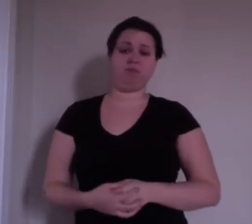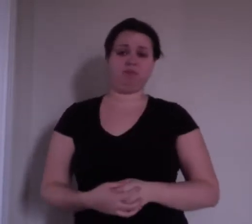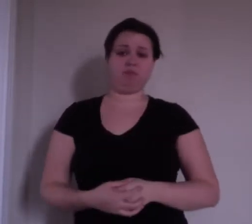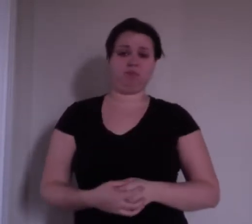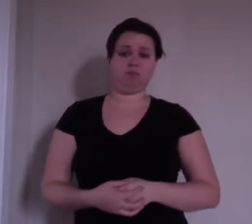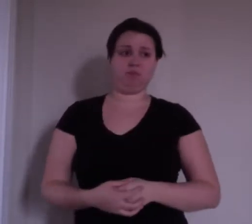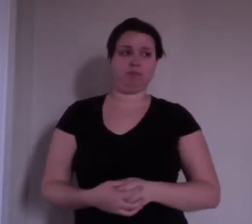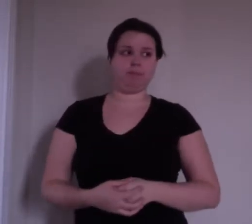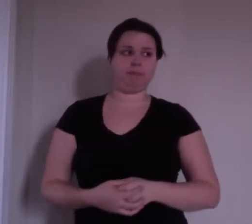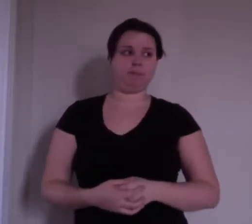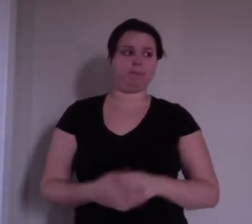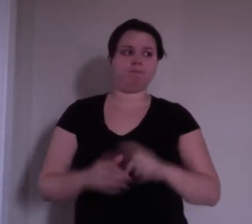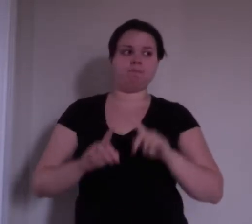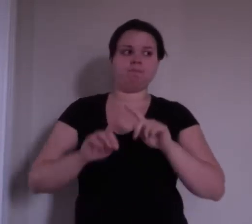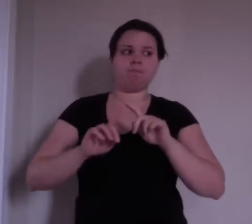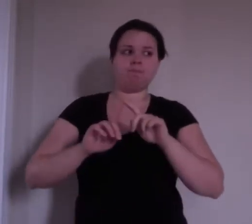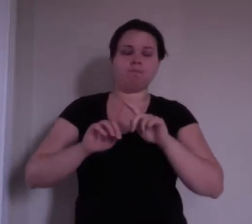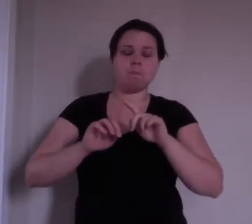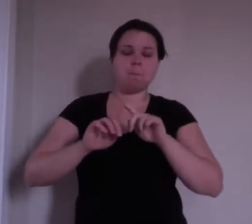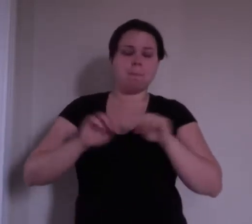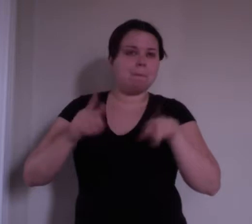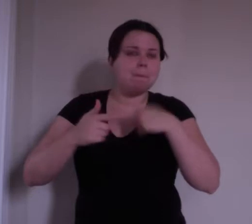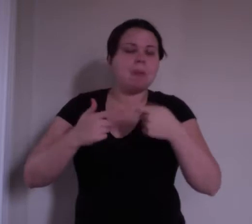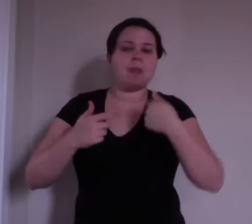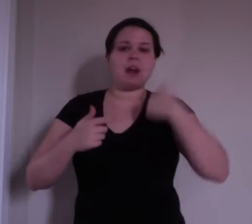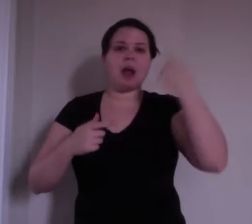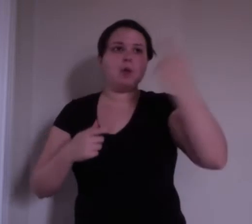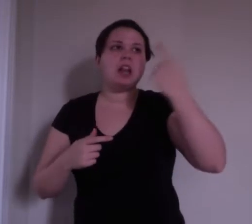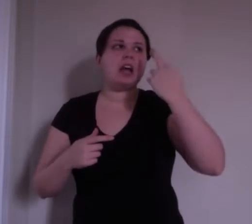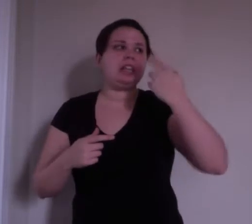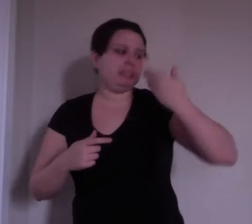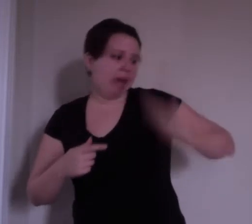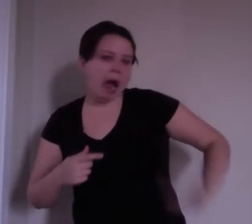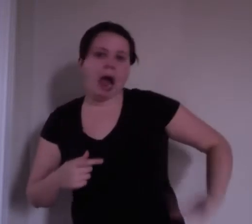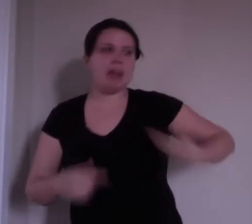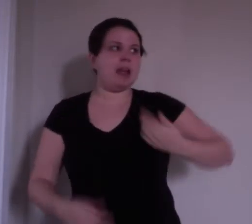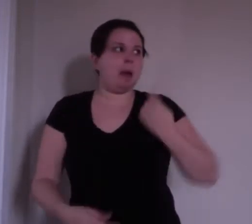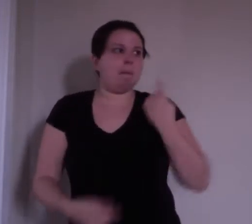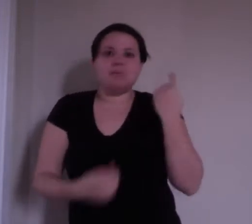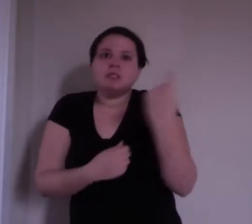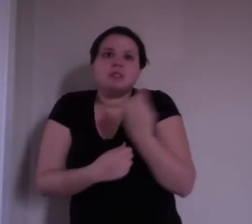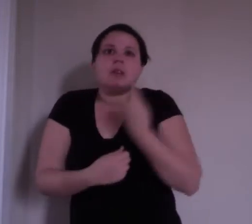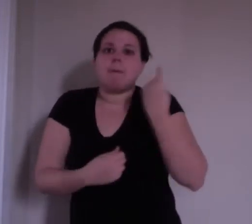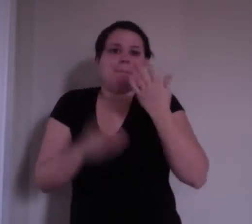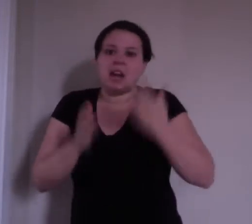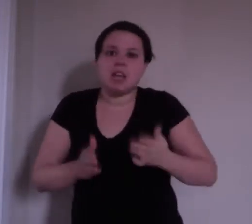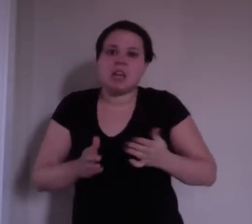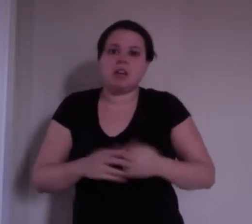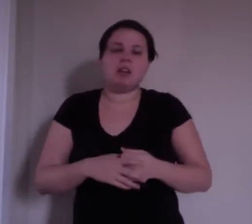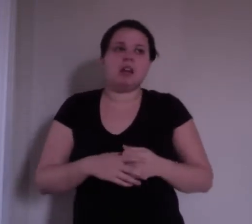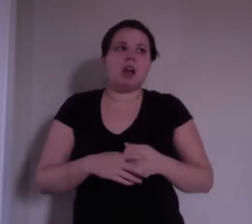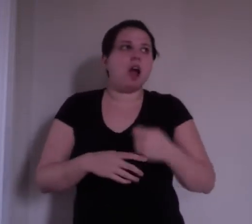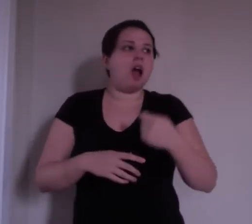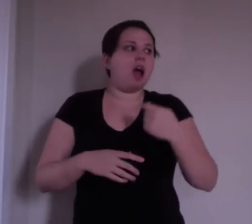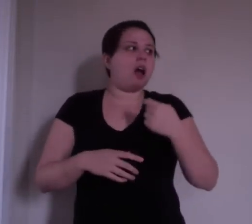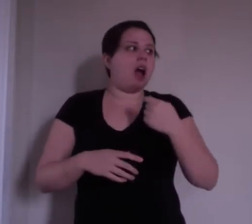But then I realized I am somebody. I had my first aha, I am somebody